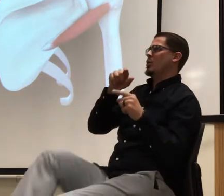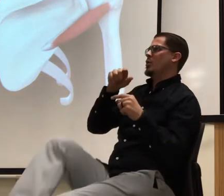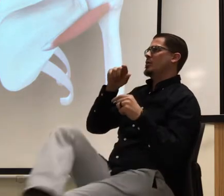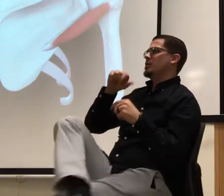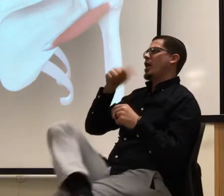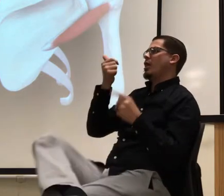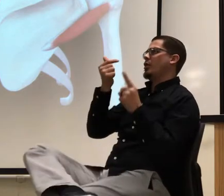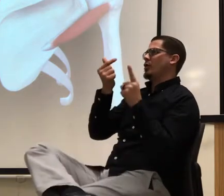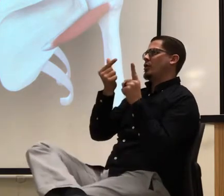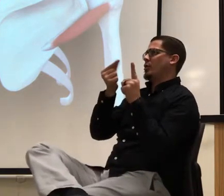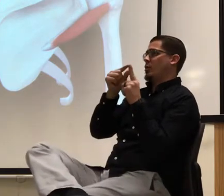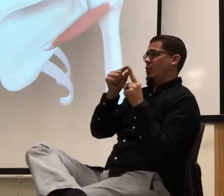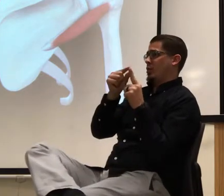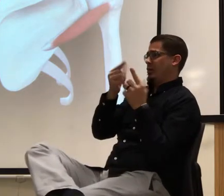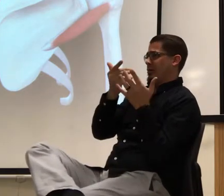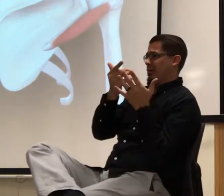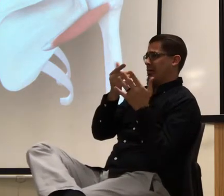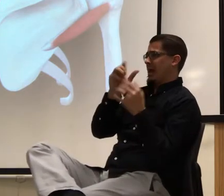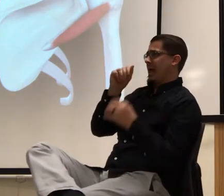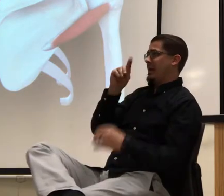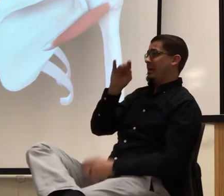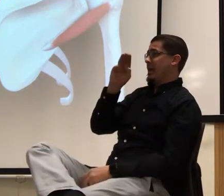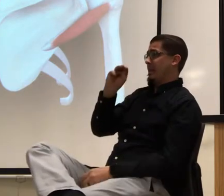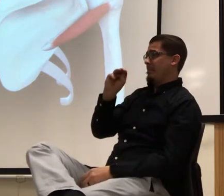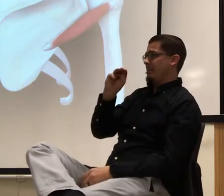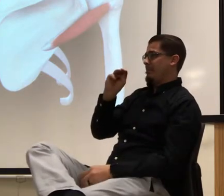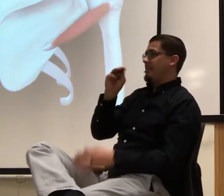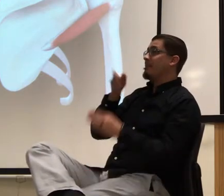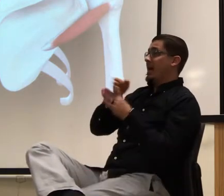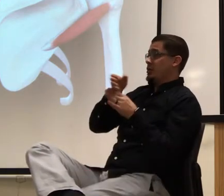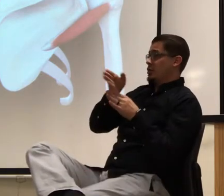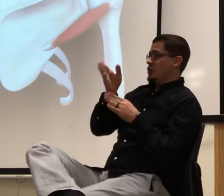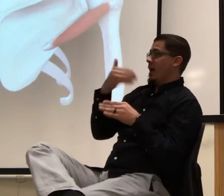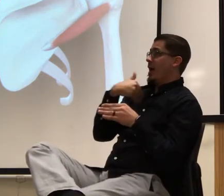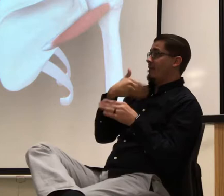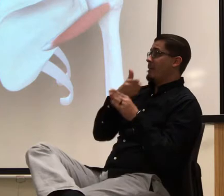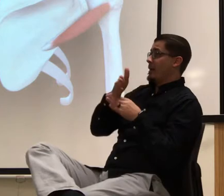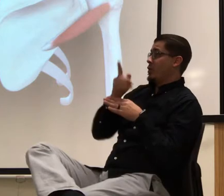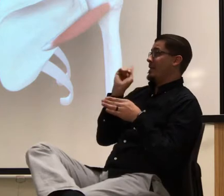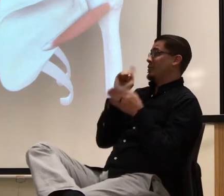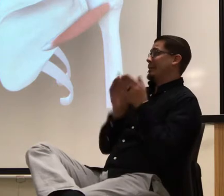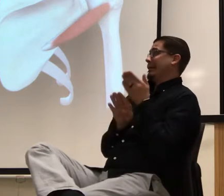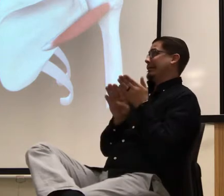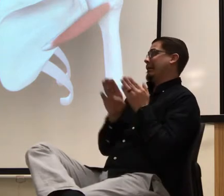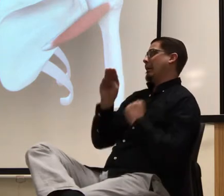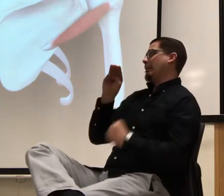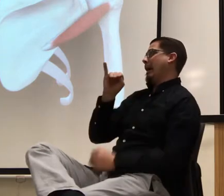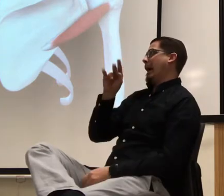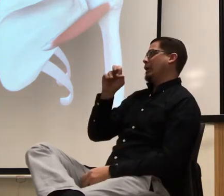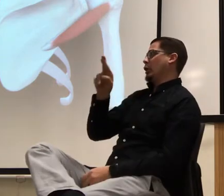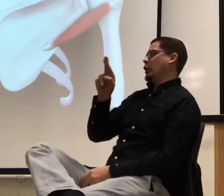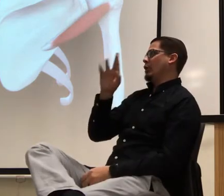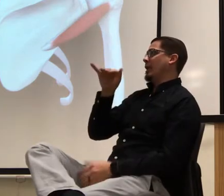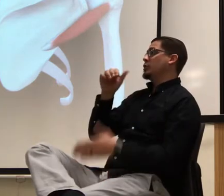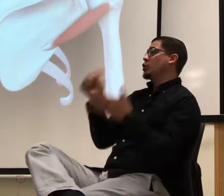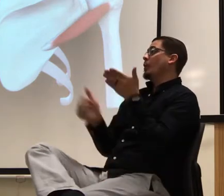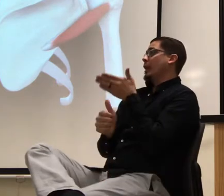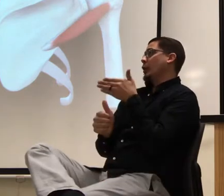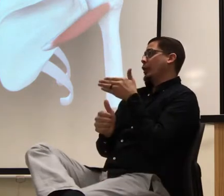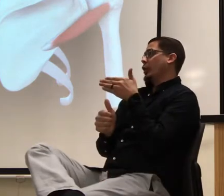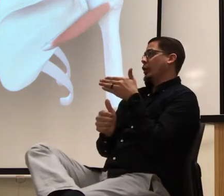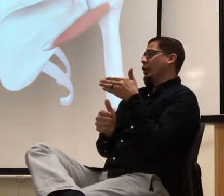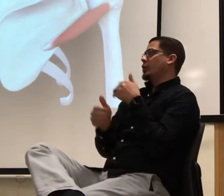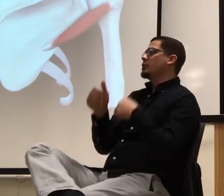antonym? Not minor, but major. There's a teres major, we'll get to it. This is the minor. Minors are superior. The